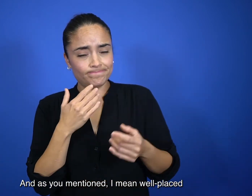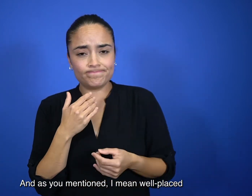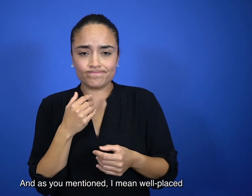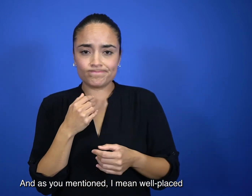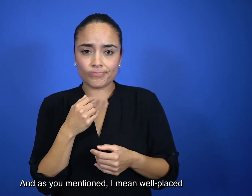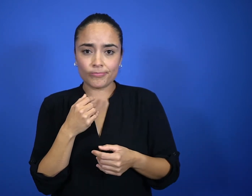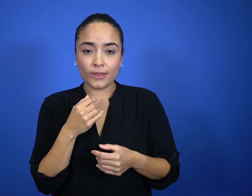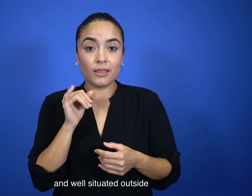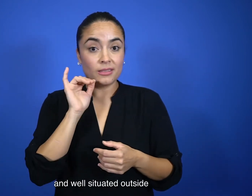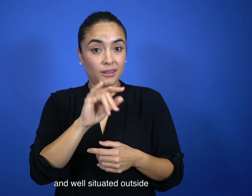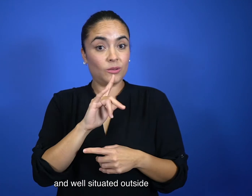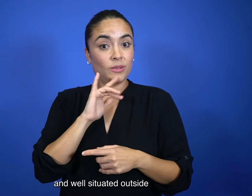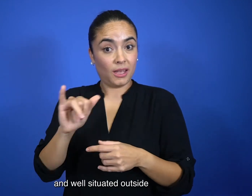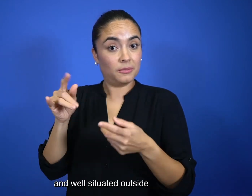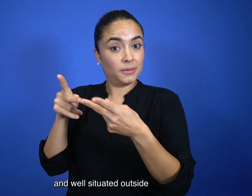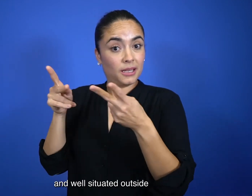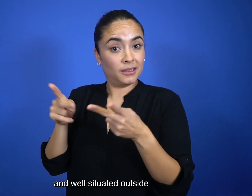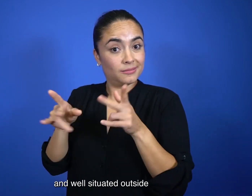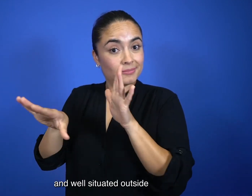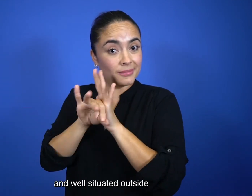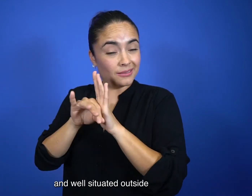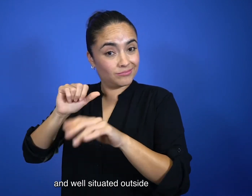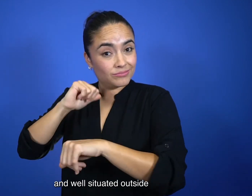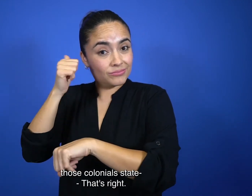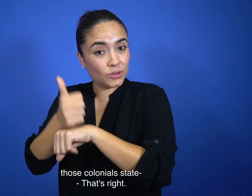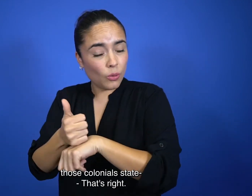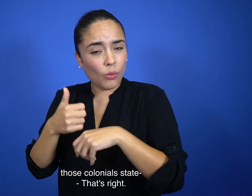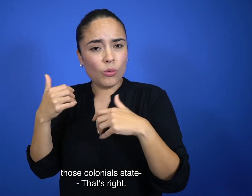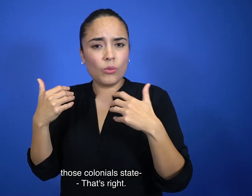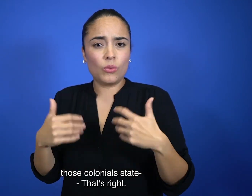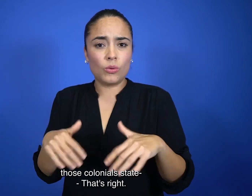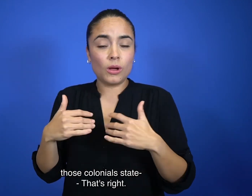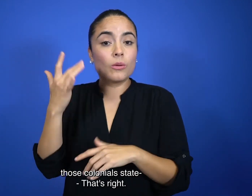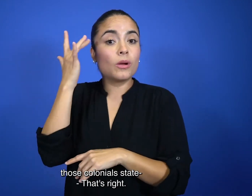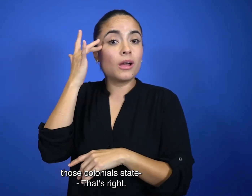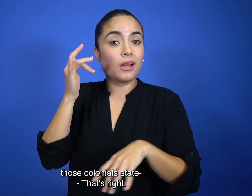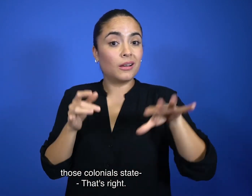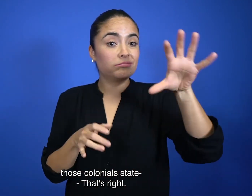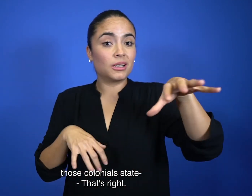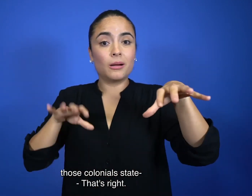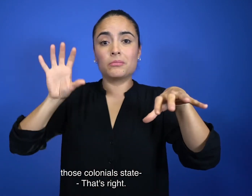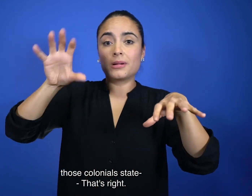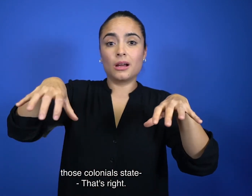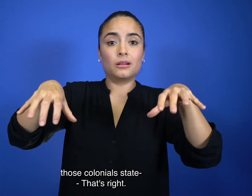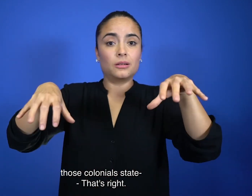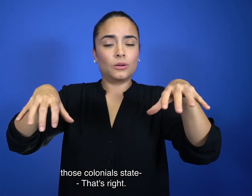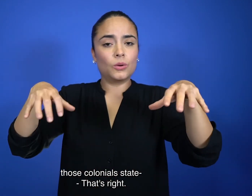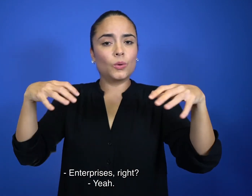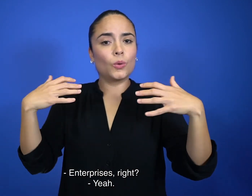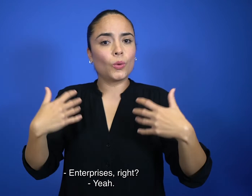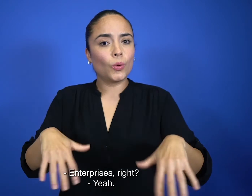well placed and well situated outside those colonial state That's right. enterprises, right?